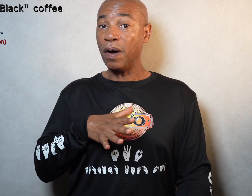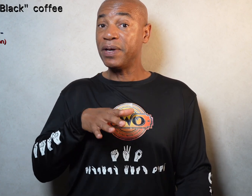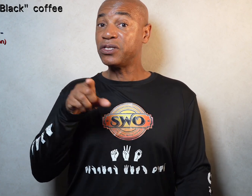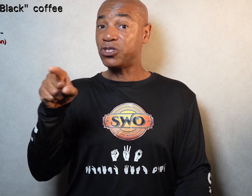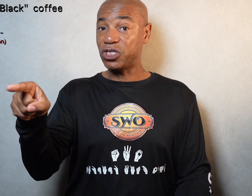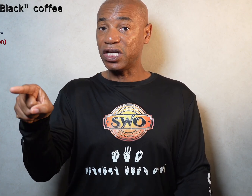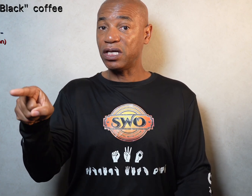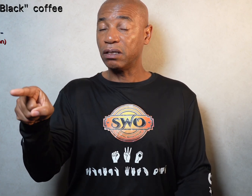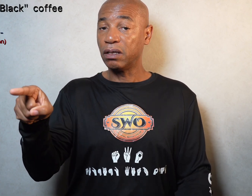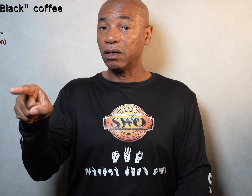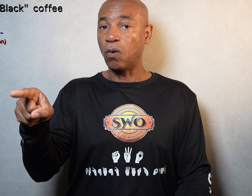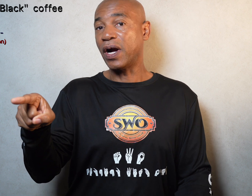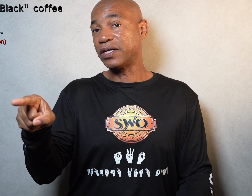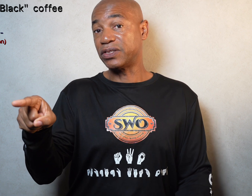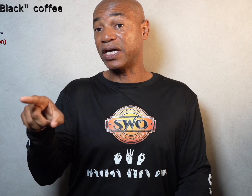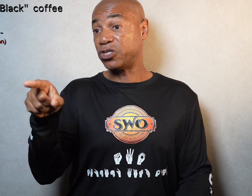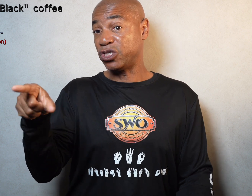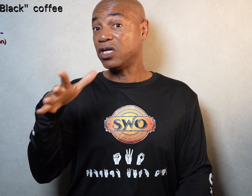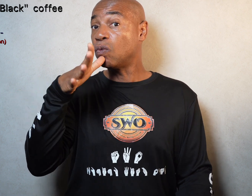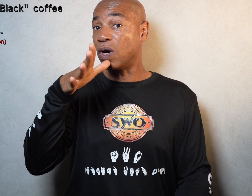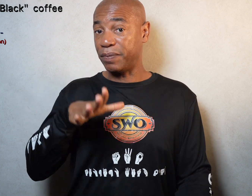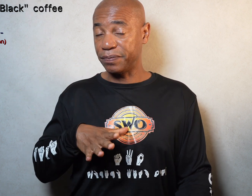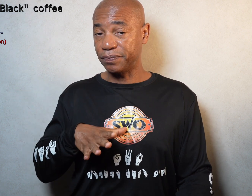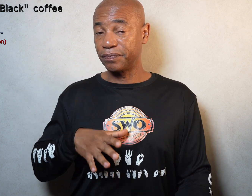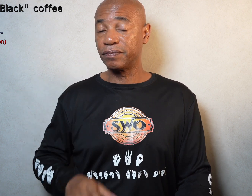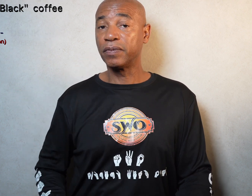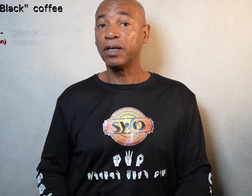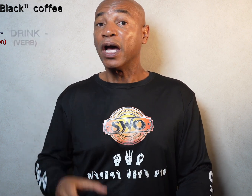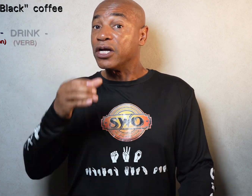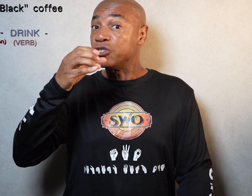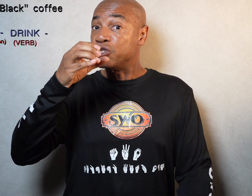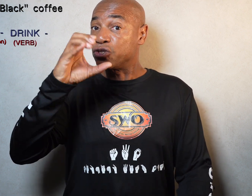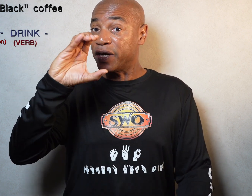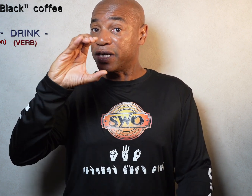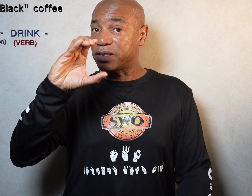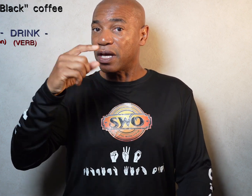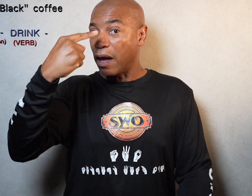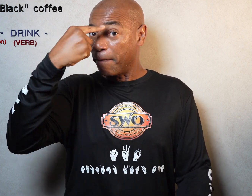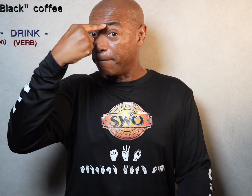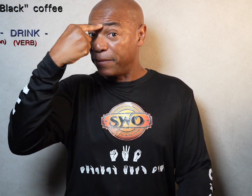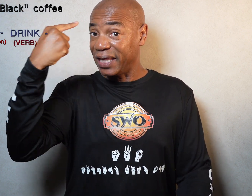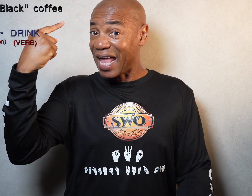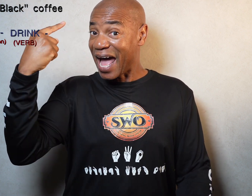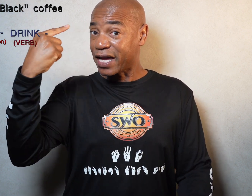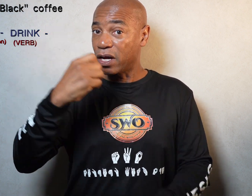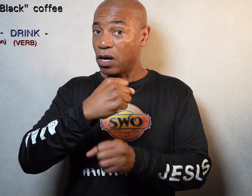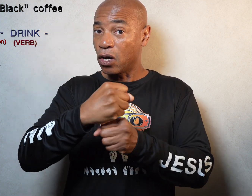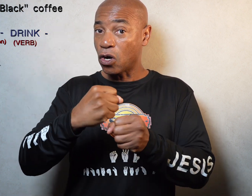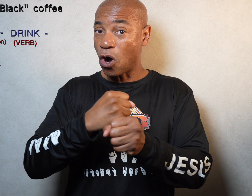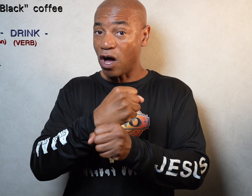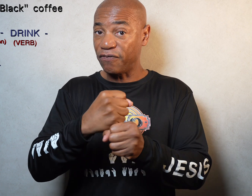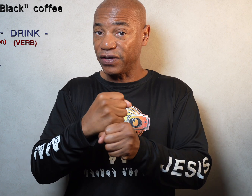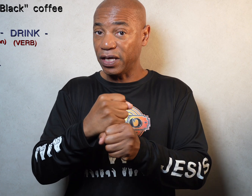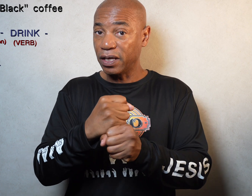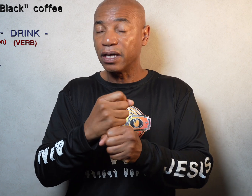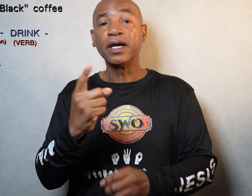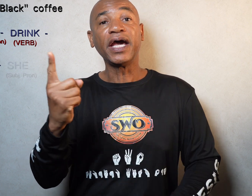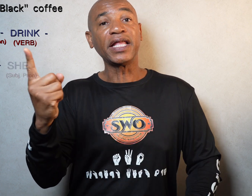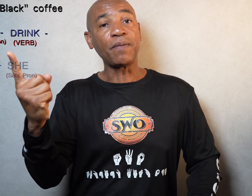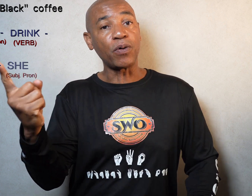Woman, she, or I could say she, woman, drinks black coffee, and I point